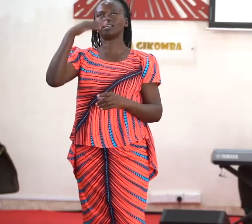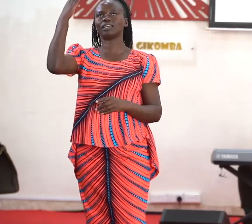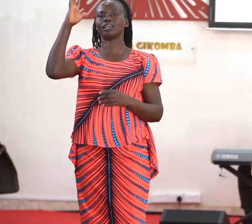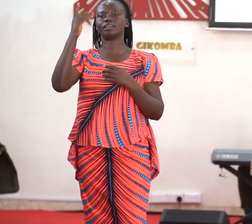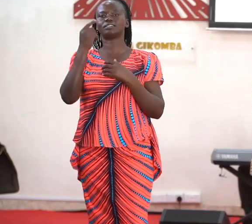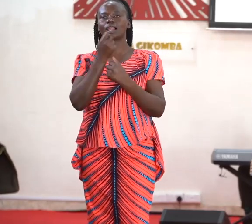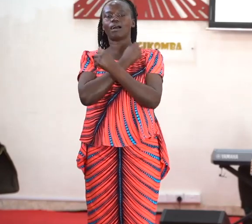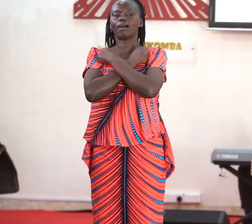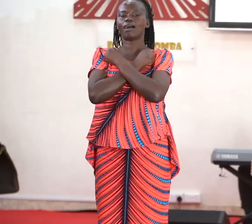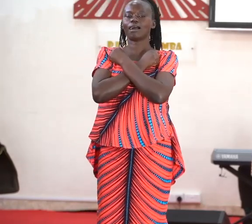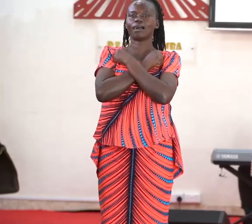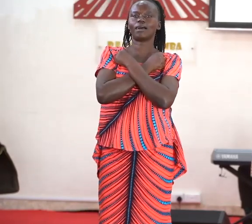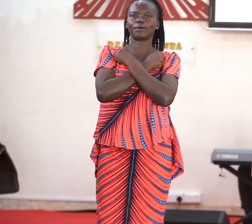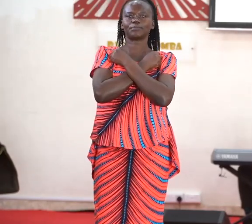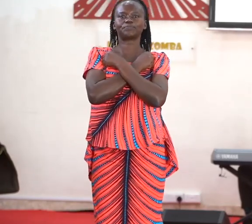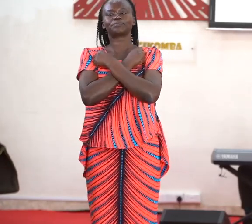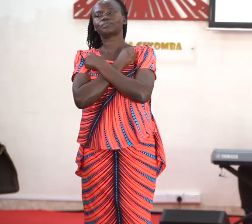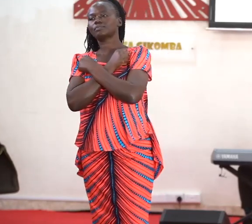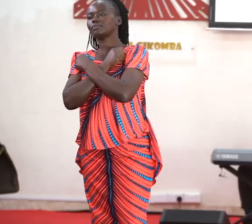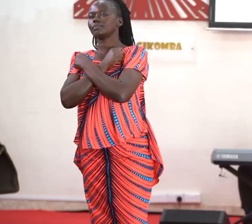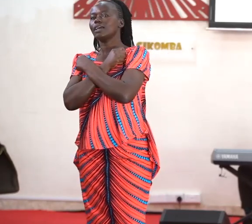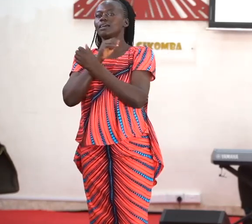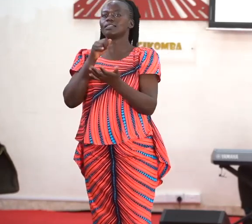Lost in His love. Oh,